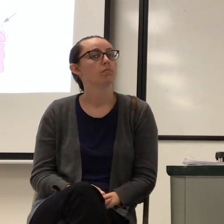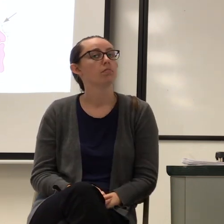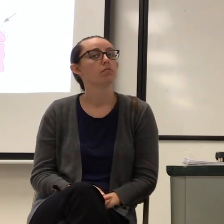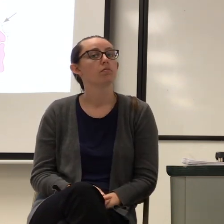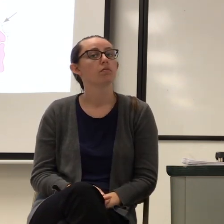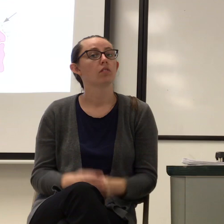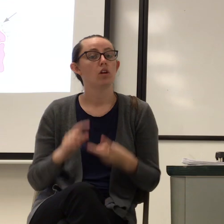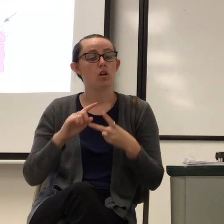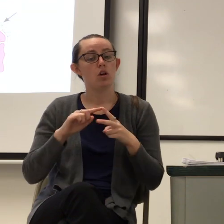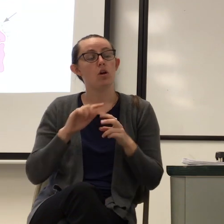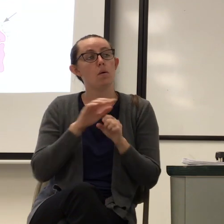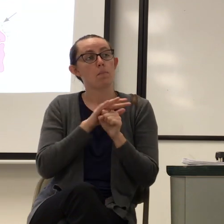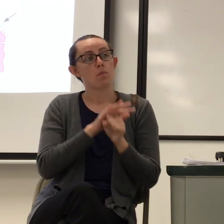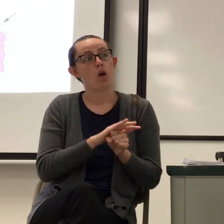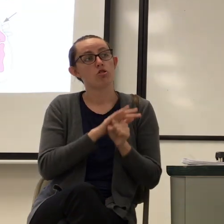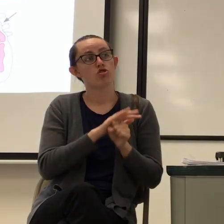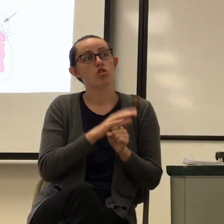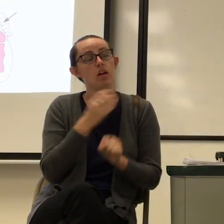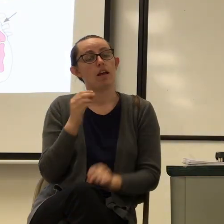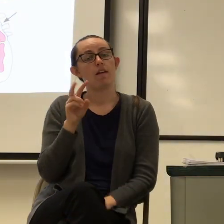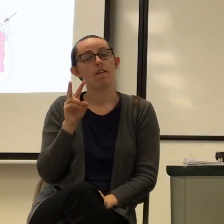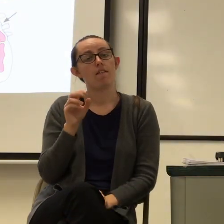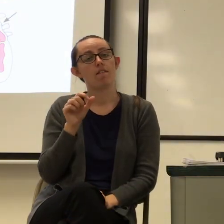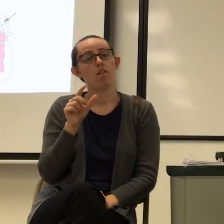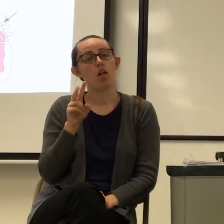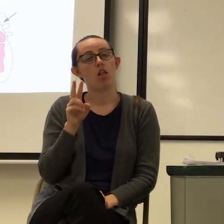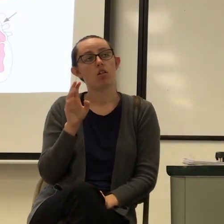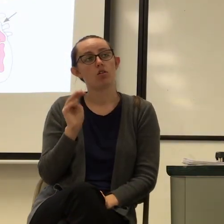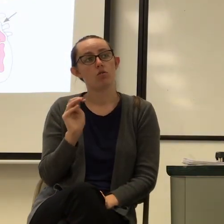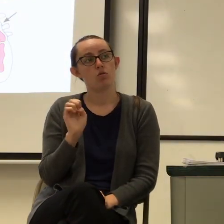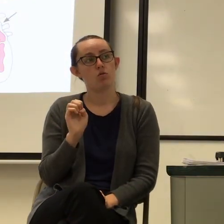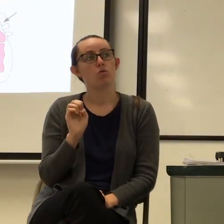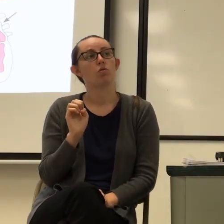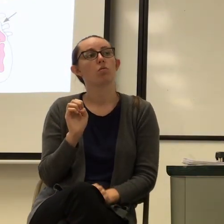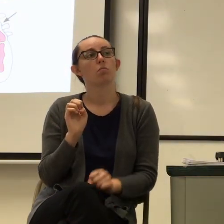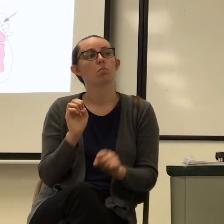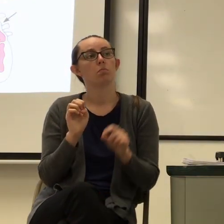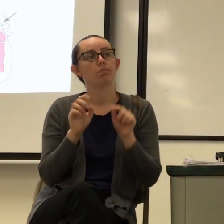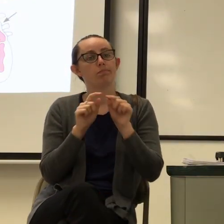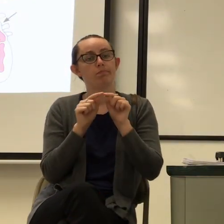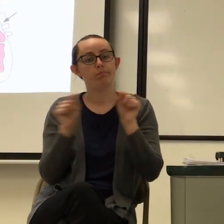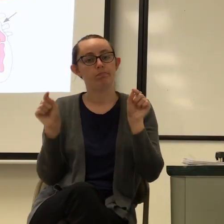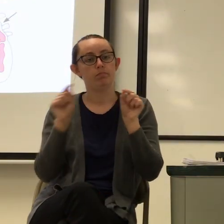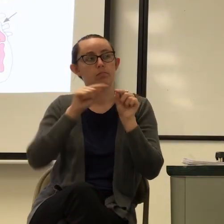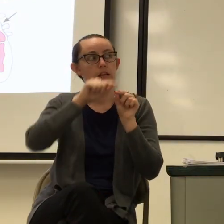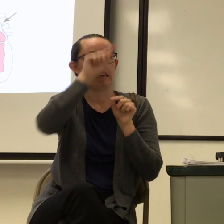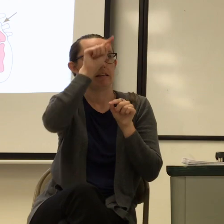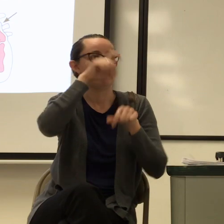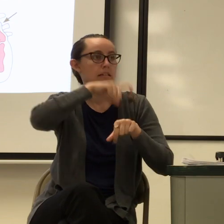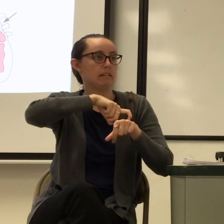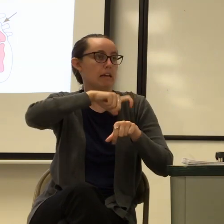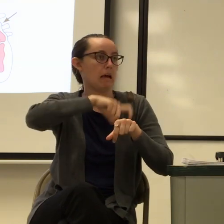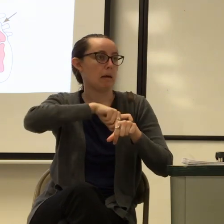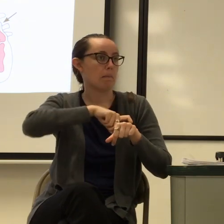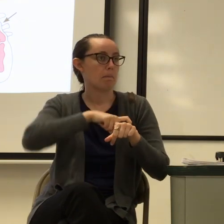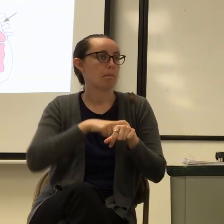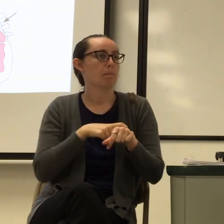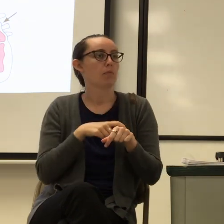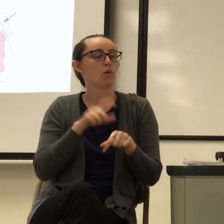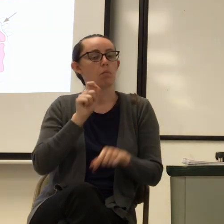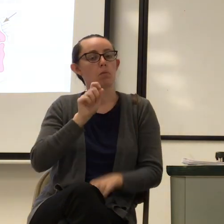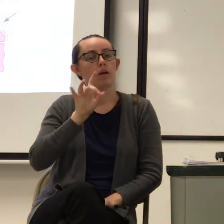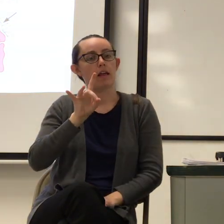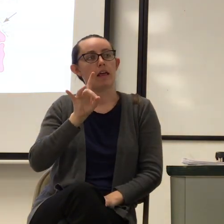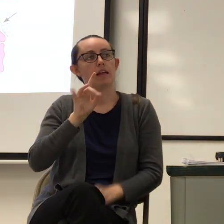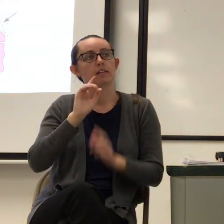Pressure and volume plotted against time, that 0.8 seconds. This bottom graph will